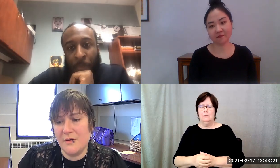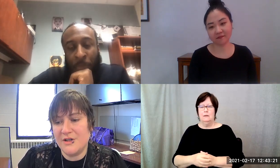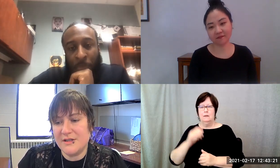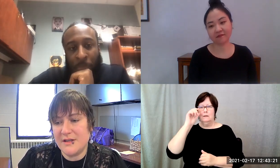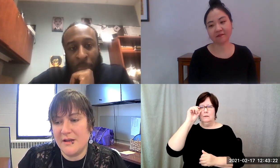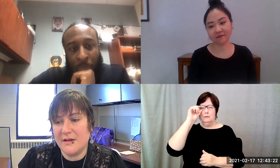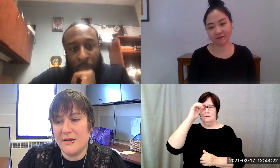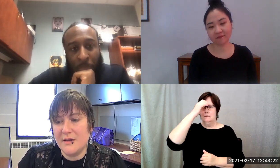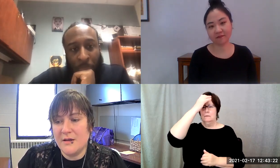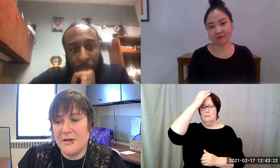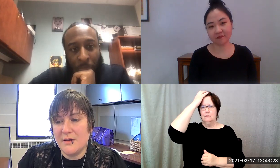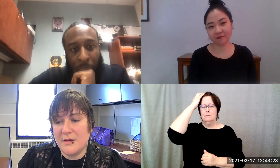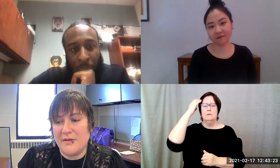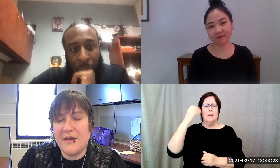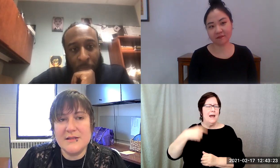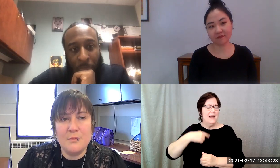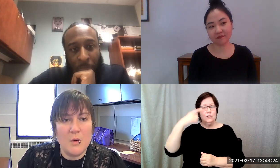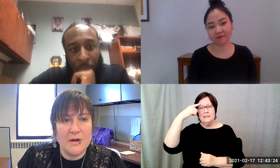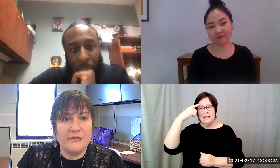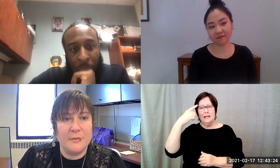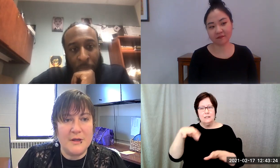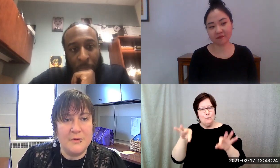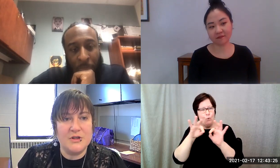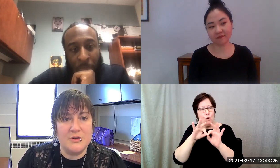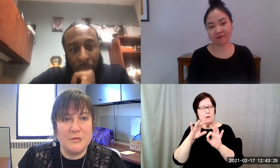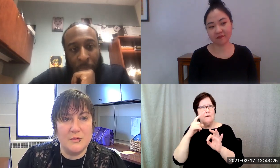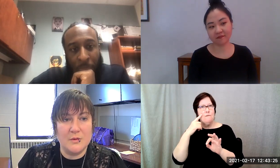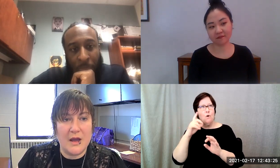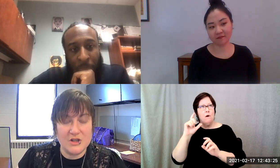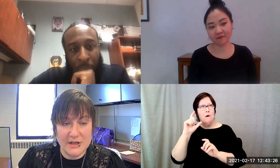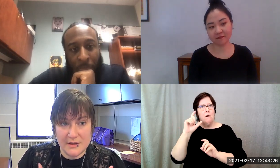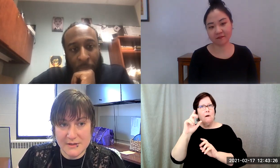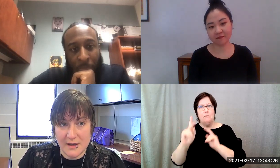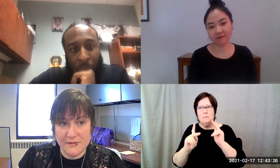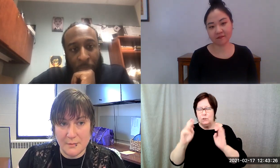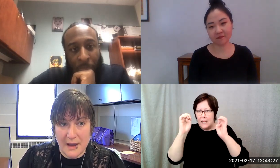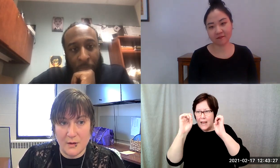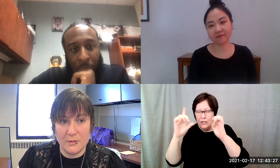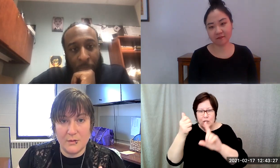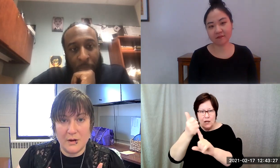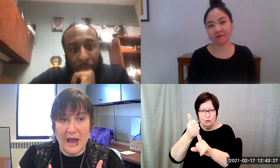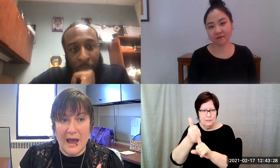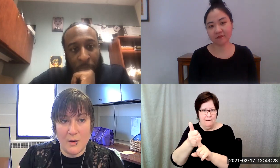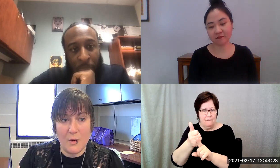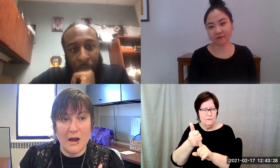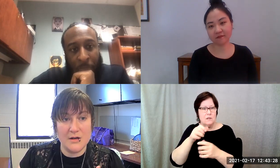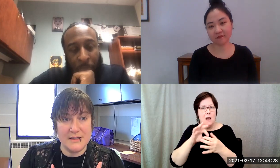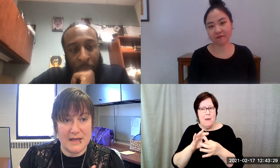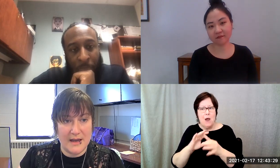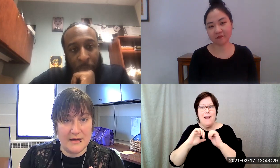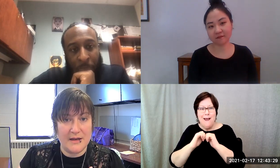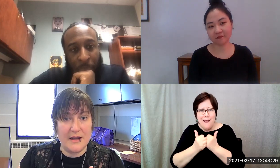So I don't know. I think it's important for people to educate themselves about how